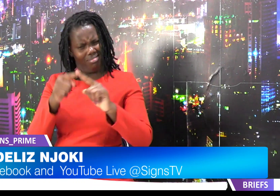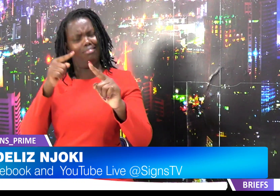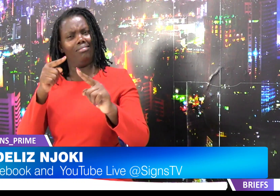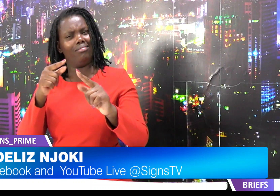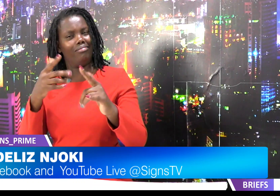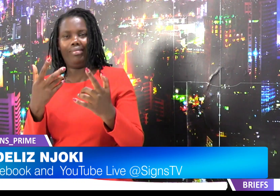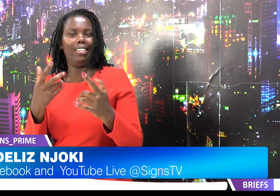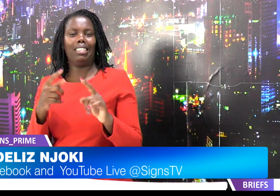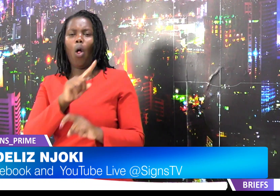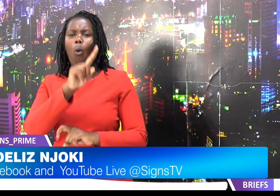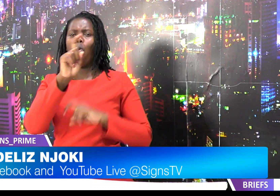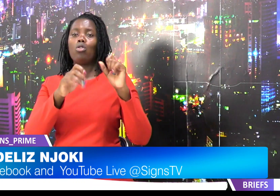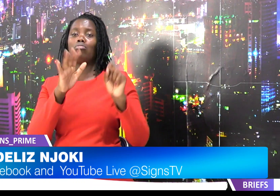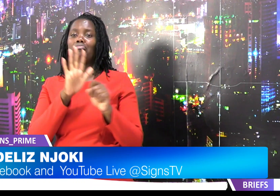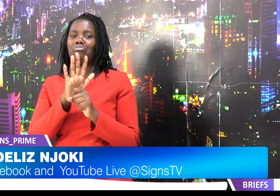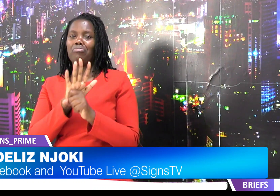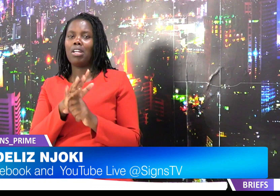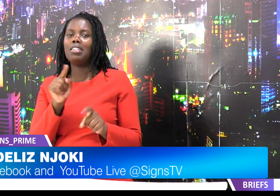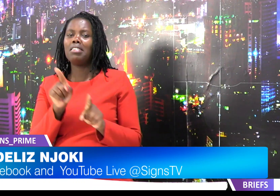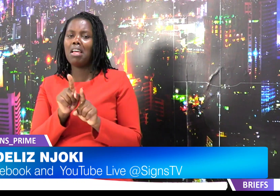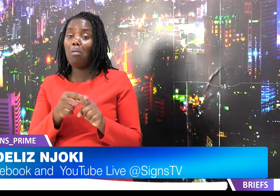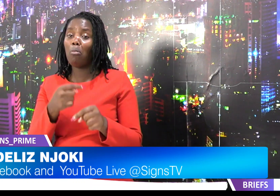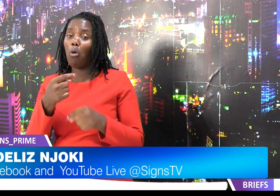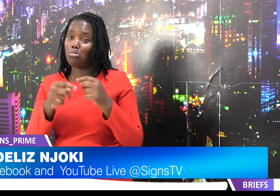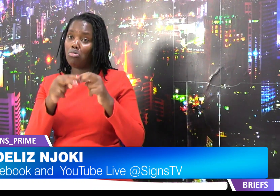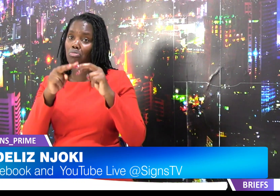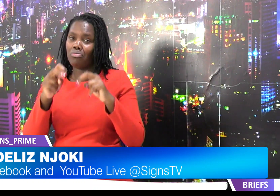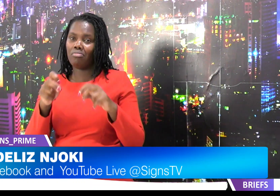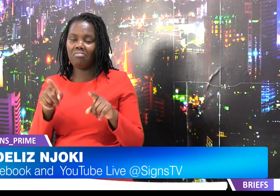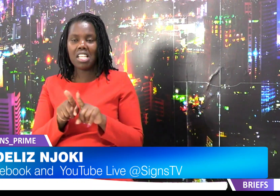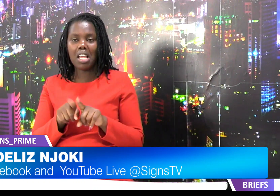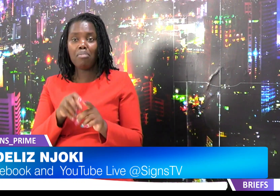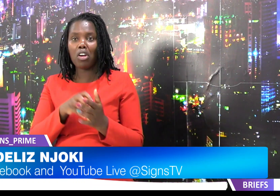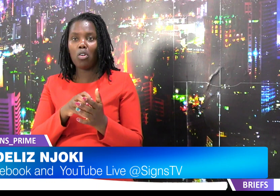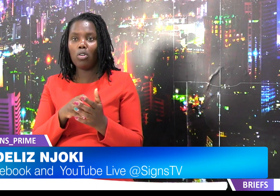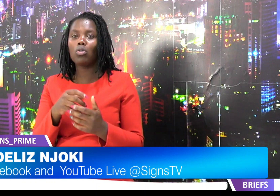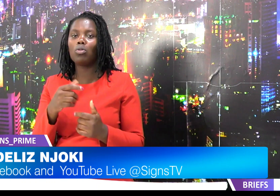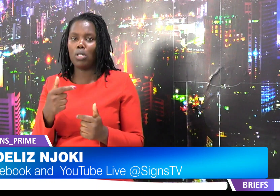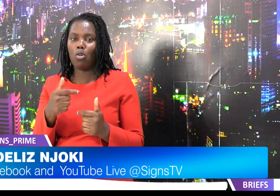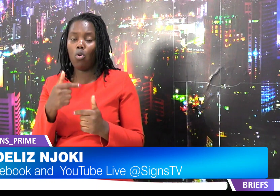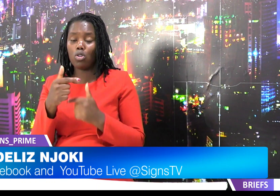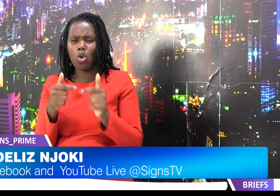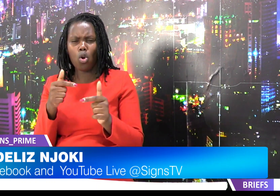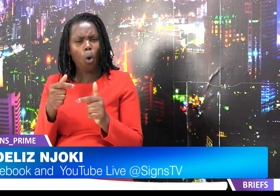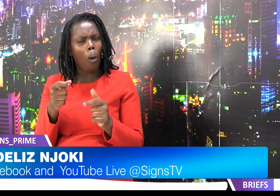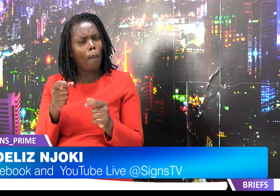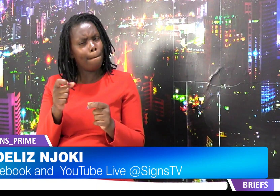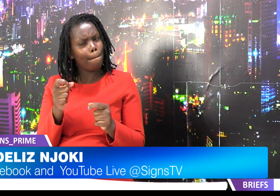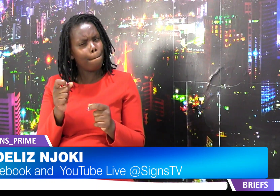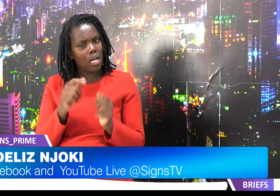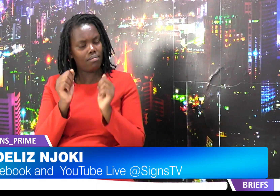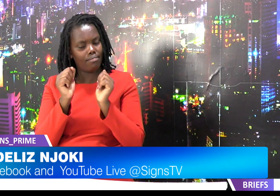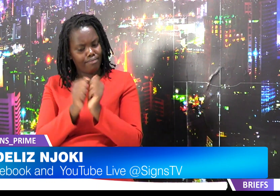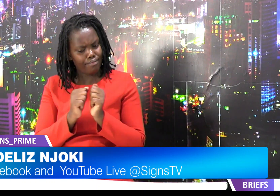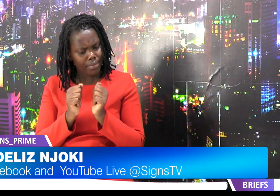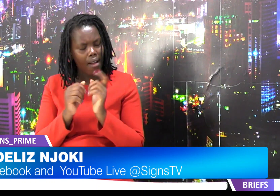being investigated. The case will be mentioned on October 25th, and Adhiambo